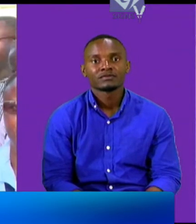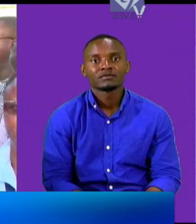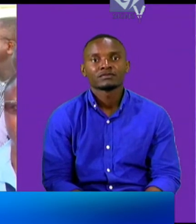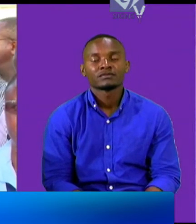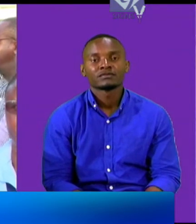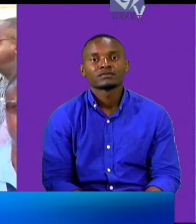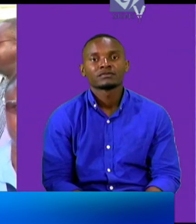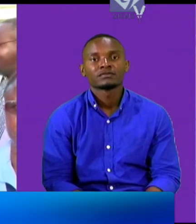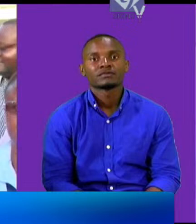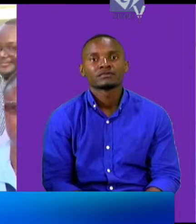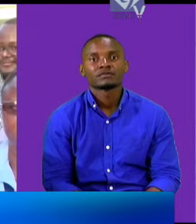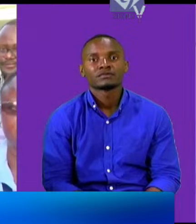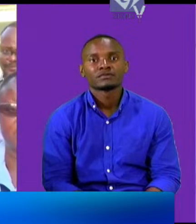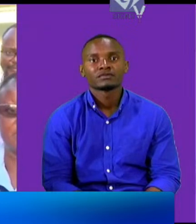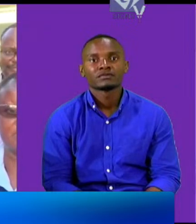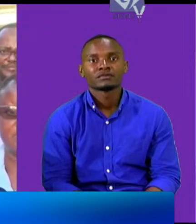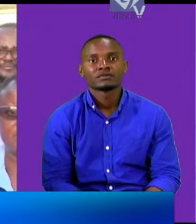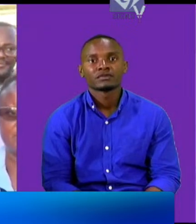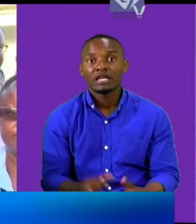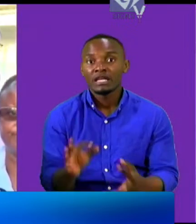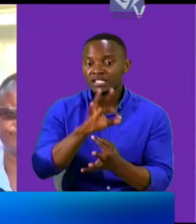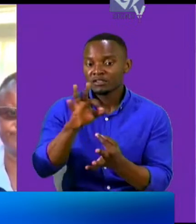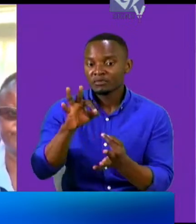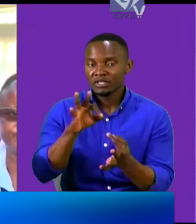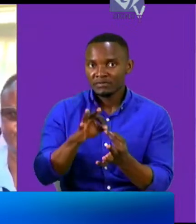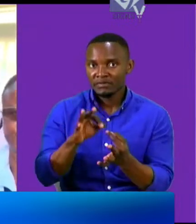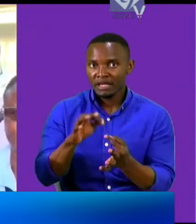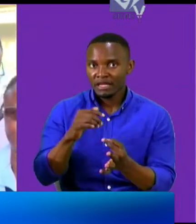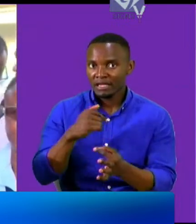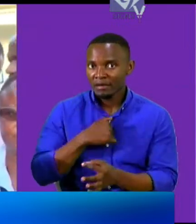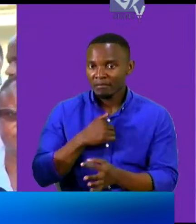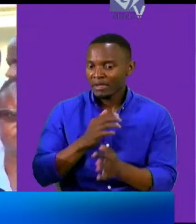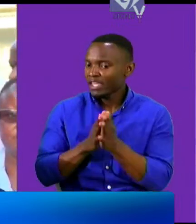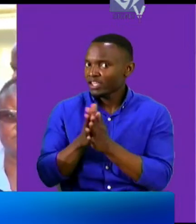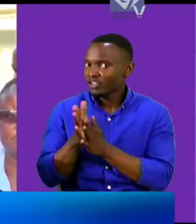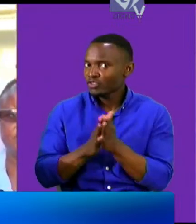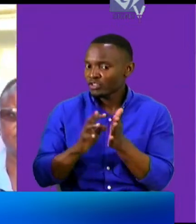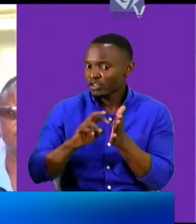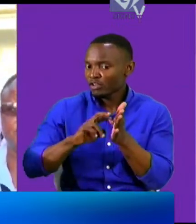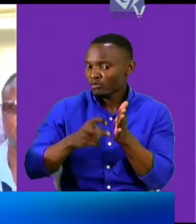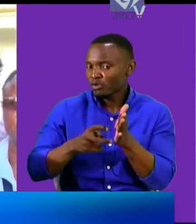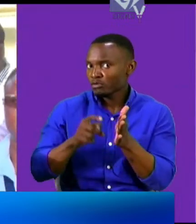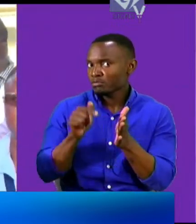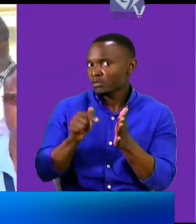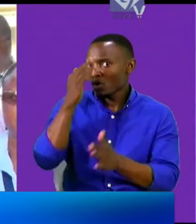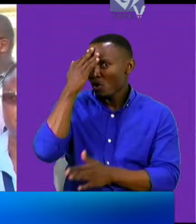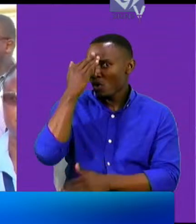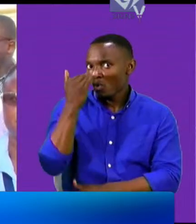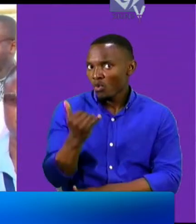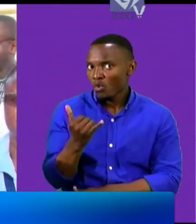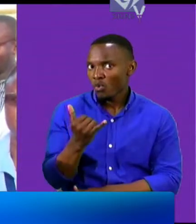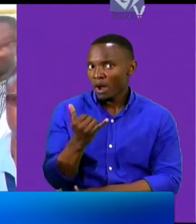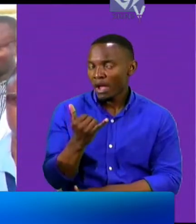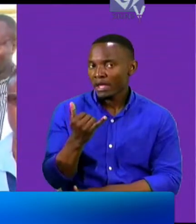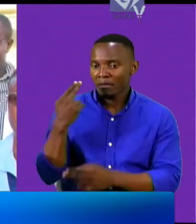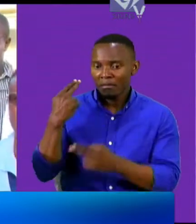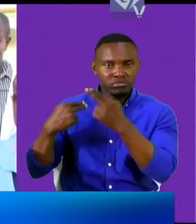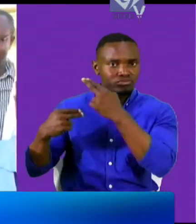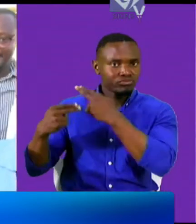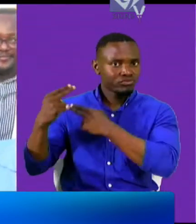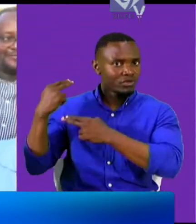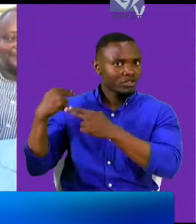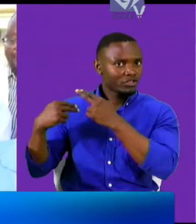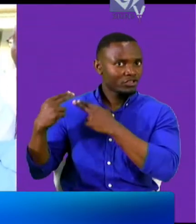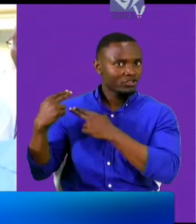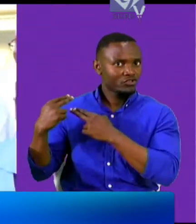And in particular, I'm interested in this particular project because of the historical backgrounds, and